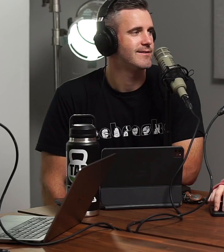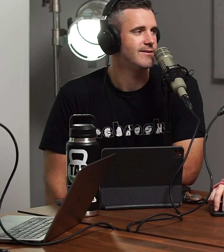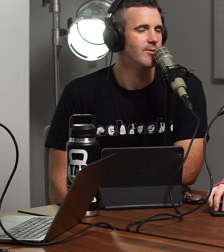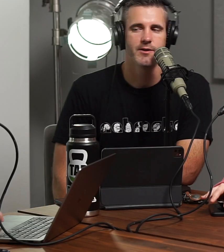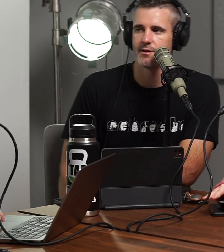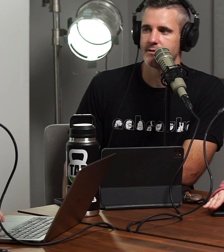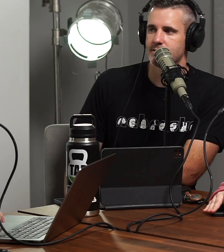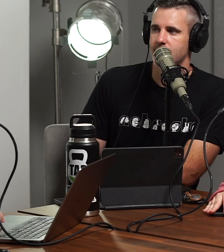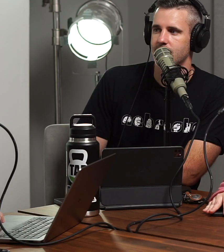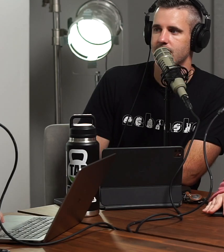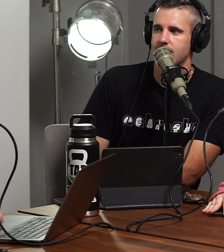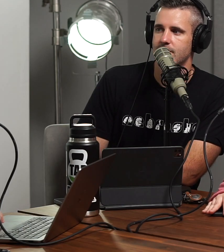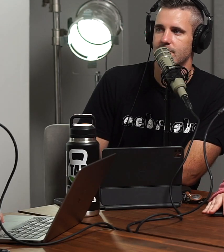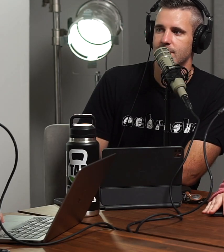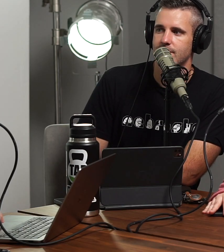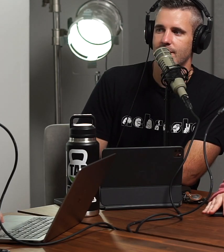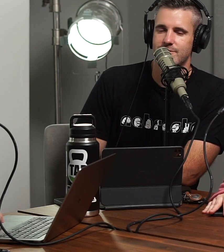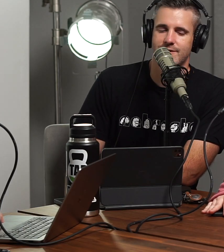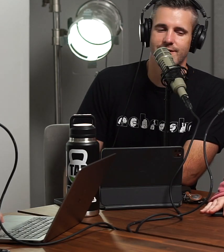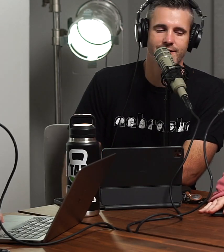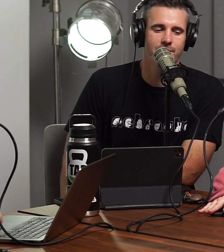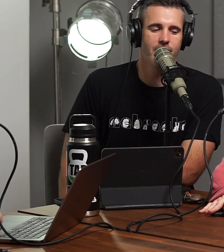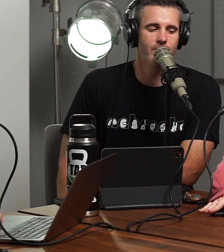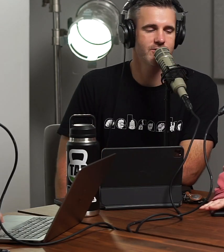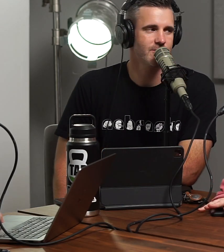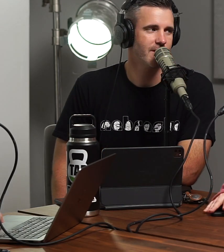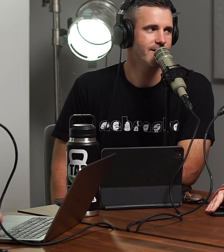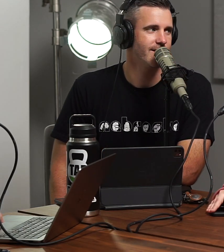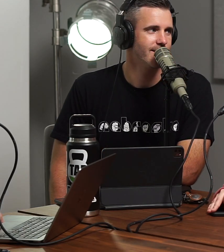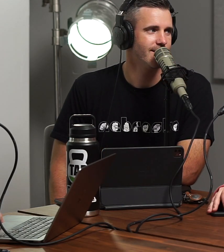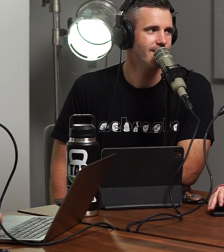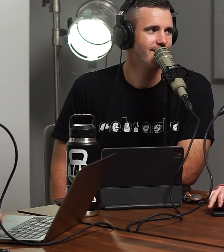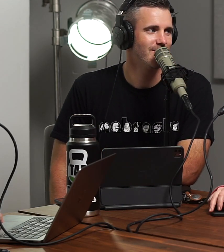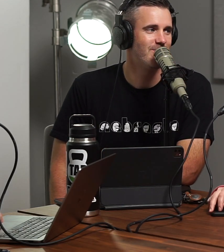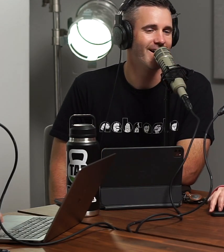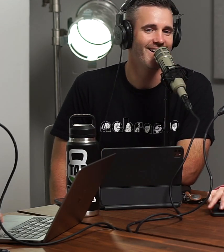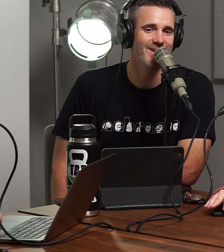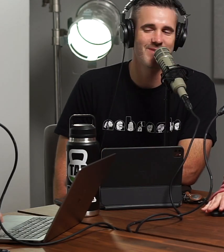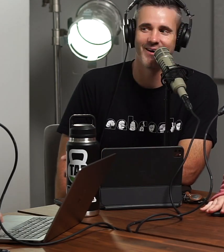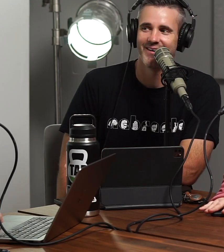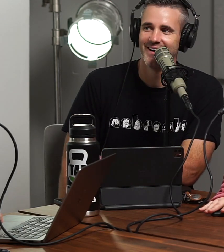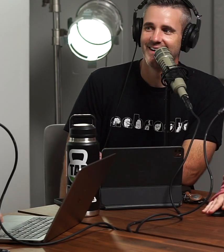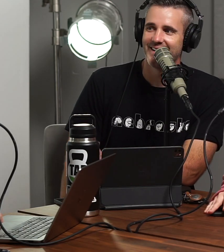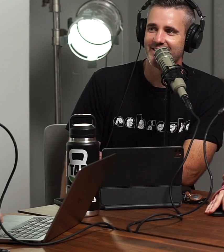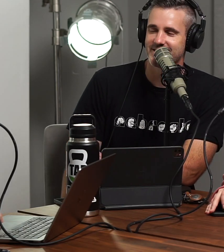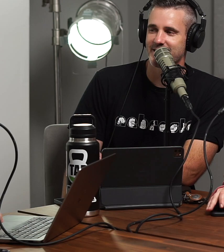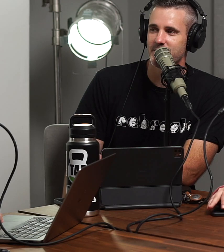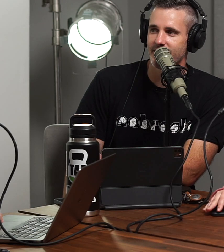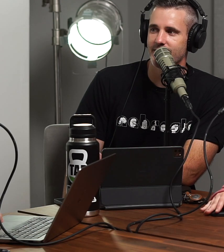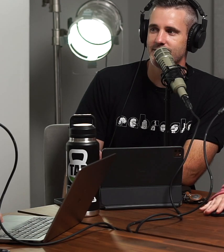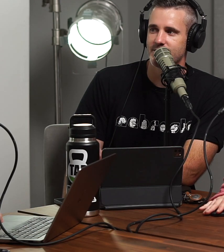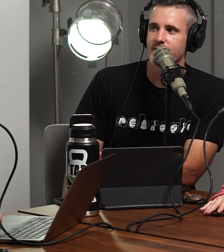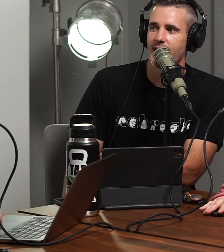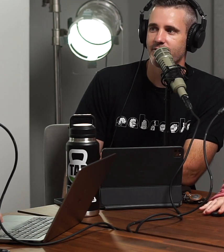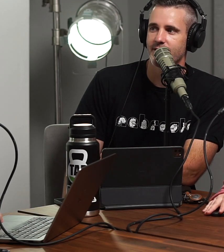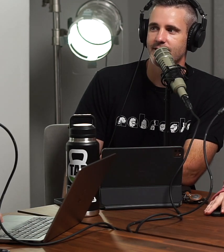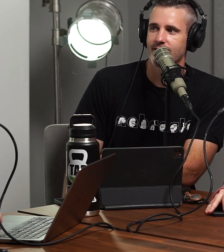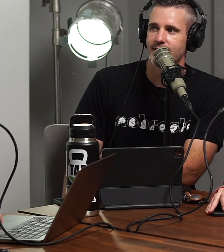nobody does so like okay i'm kidding i'm always reminded about there's a comedian jim gaffigan and